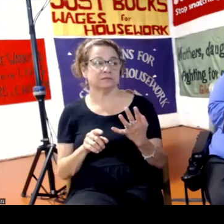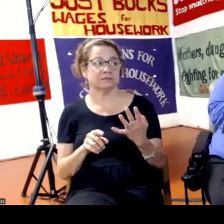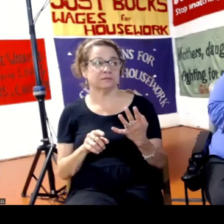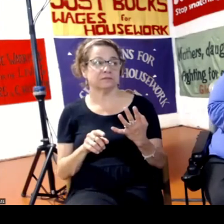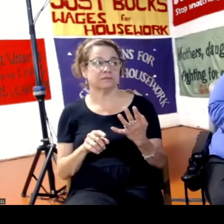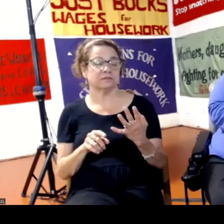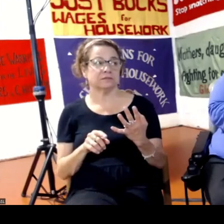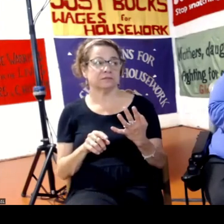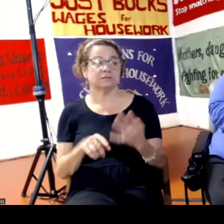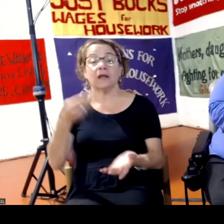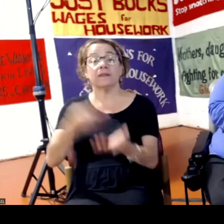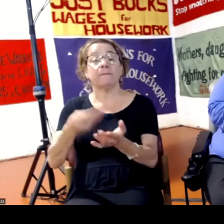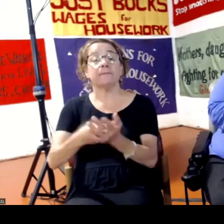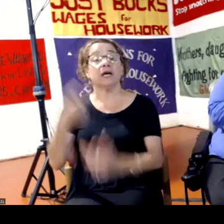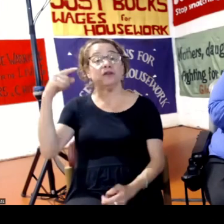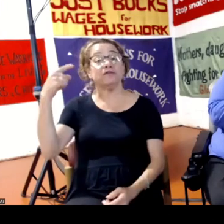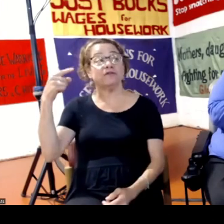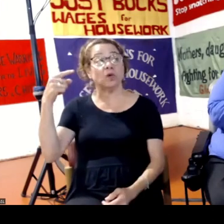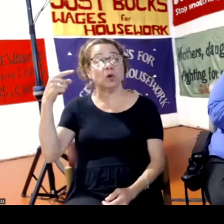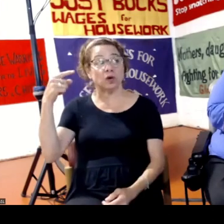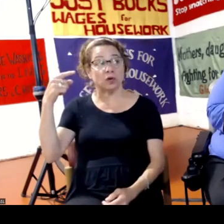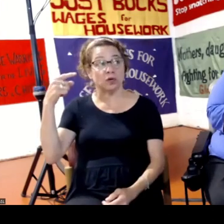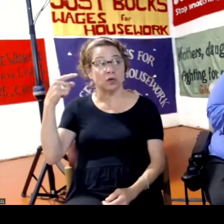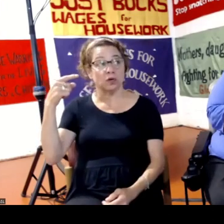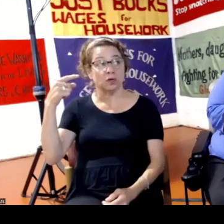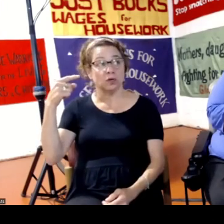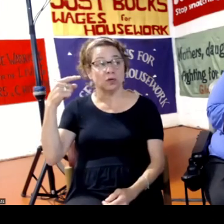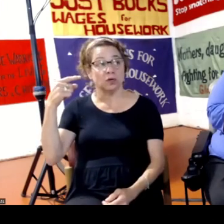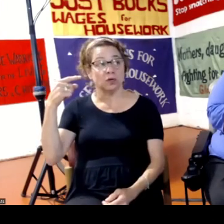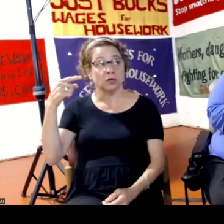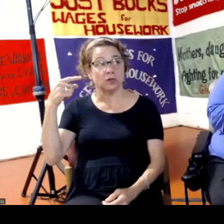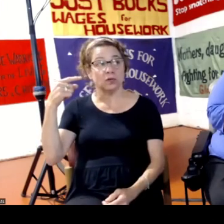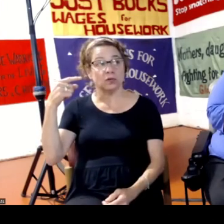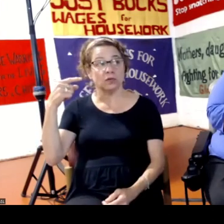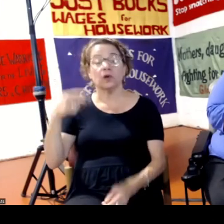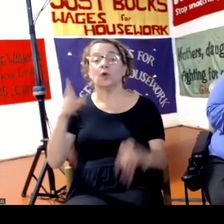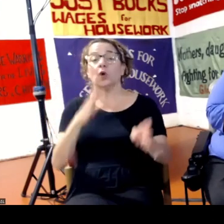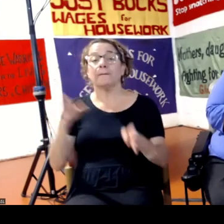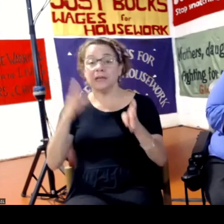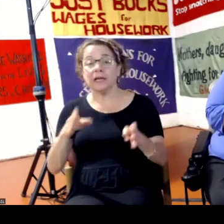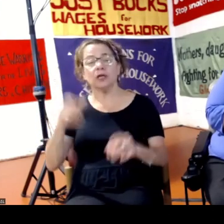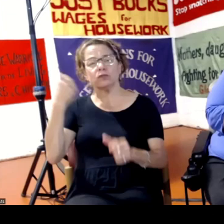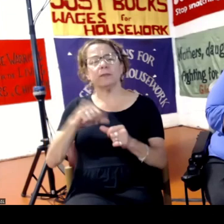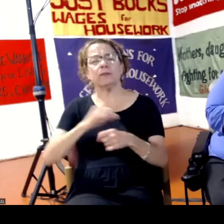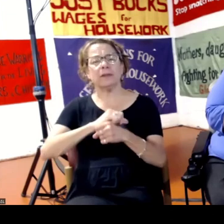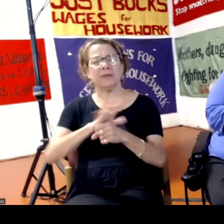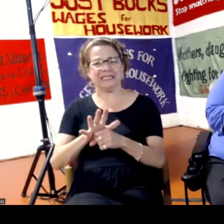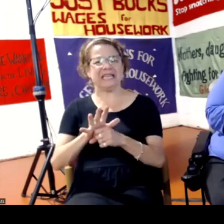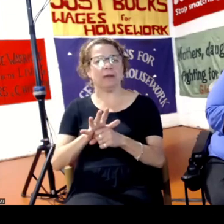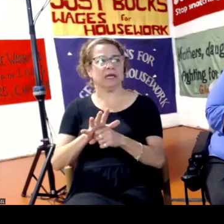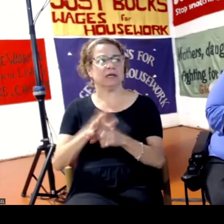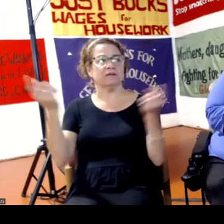money, I feel right now we're at the clapping stage. You know, during the pandemic, I don't know if it happened